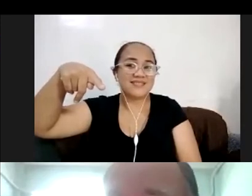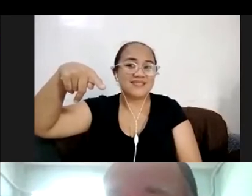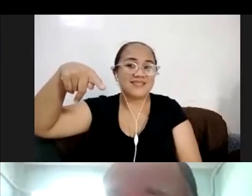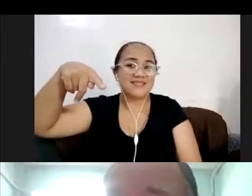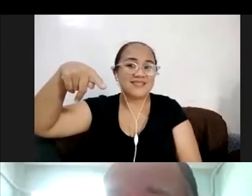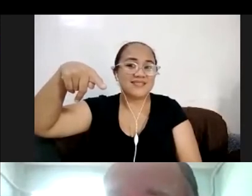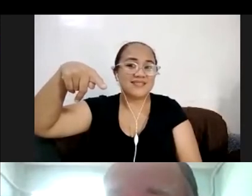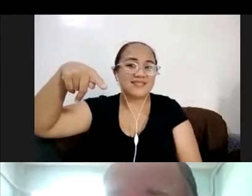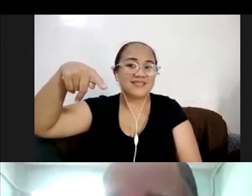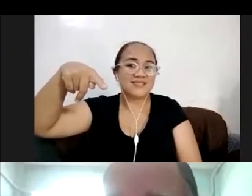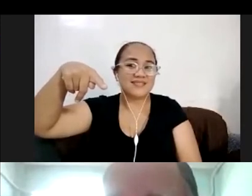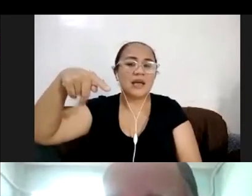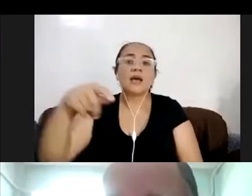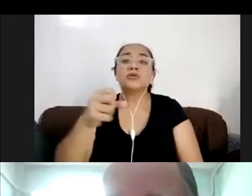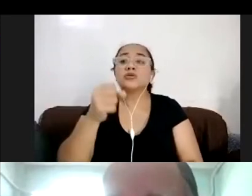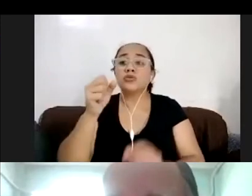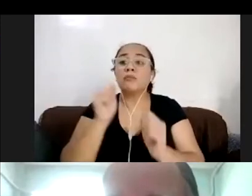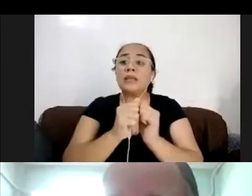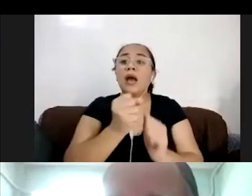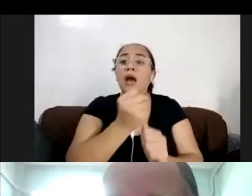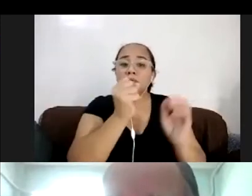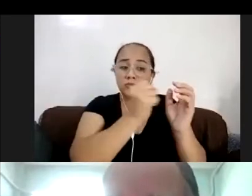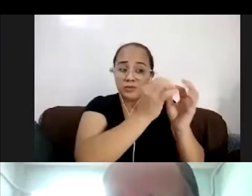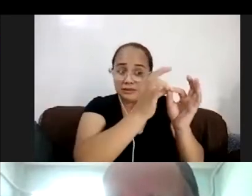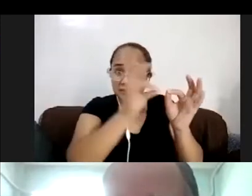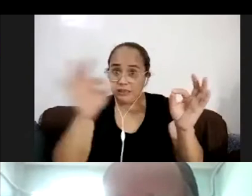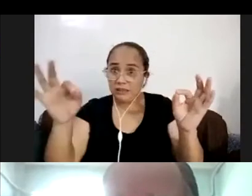So there are how many predicates?